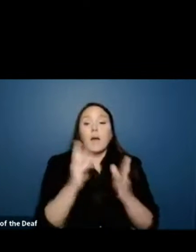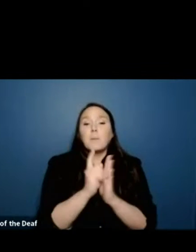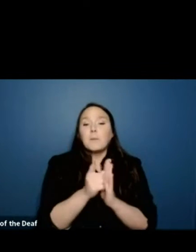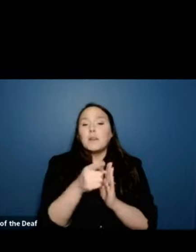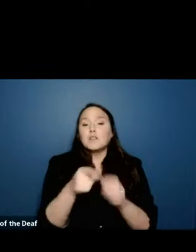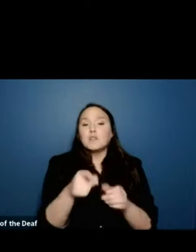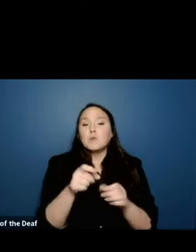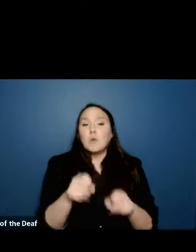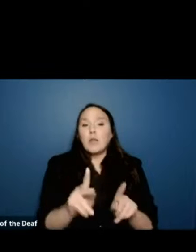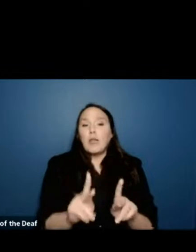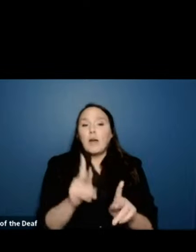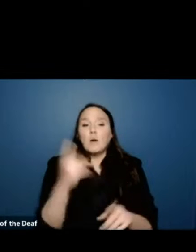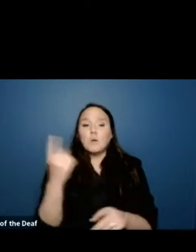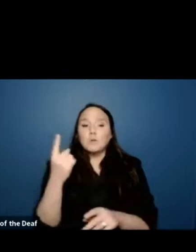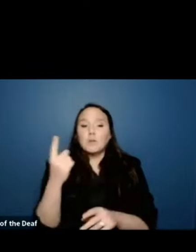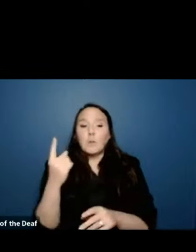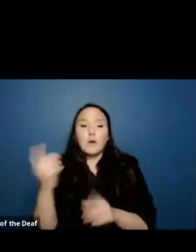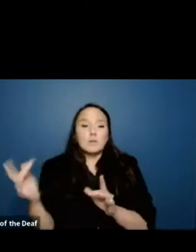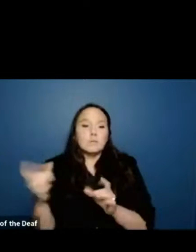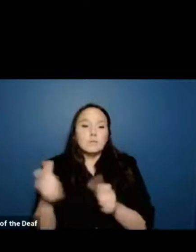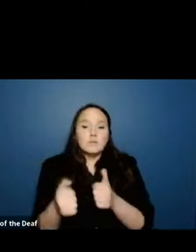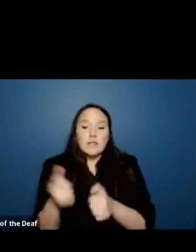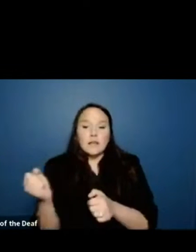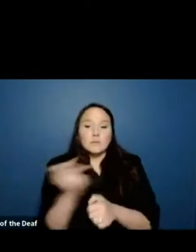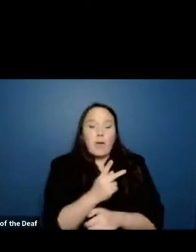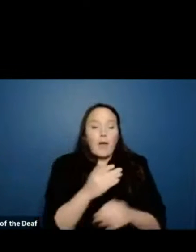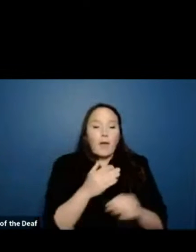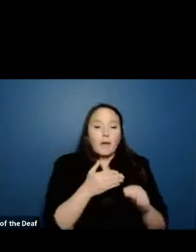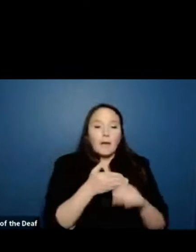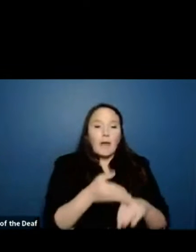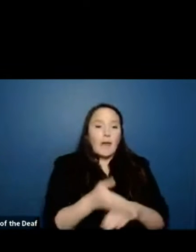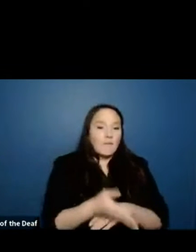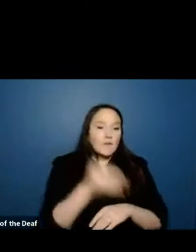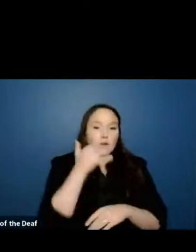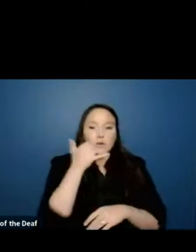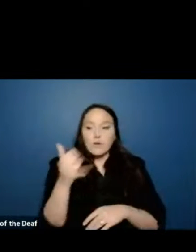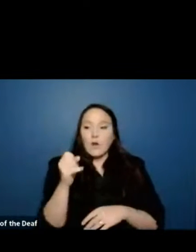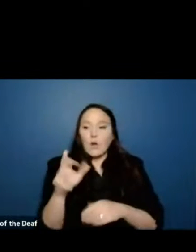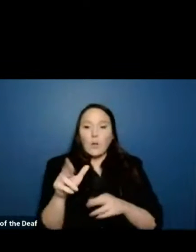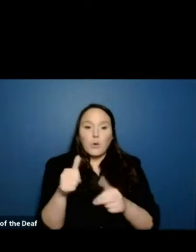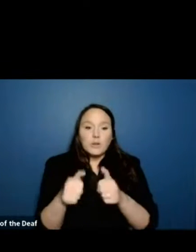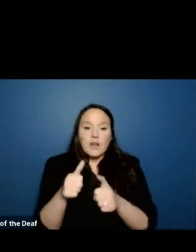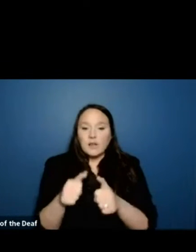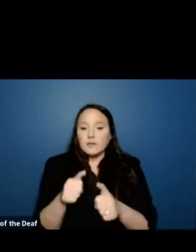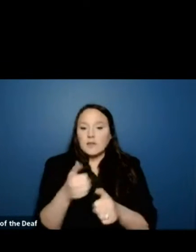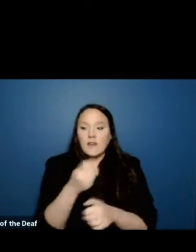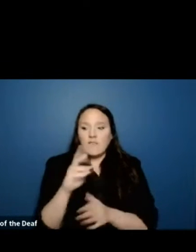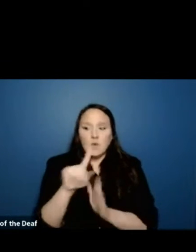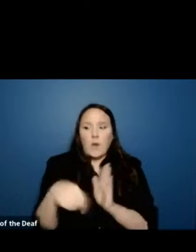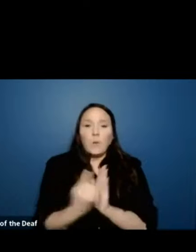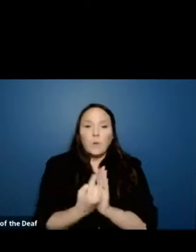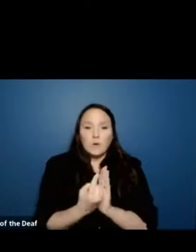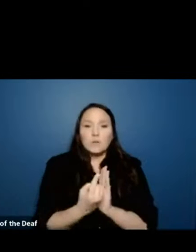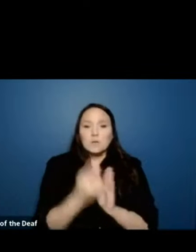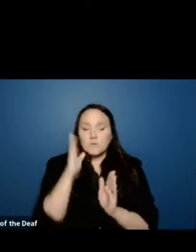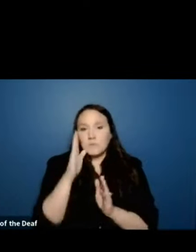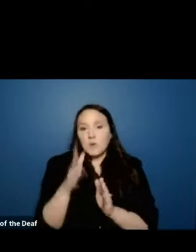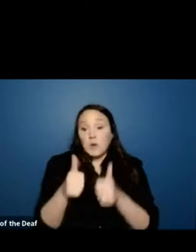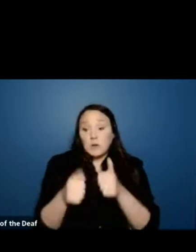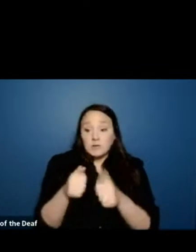to contact you back after a text or a call? It's for the wait list. And it's not minutes, it's hours. Yes, several